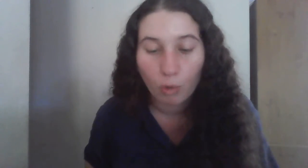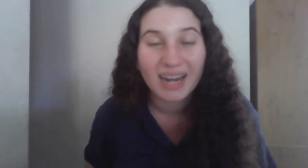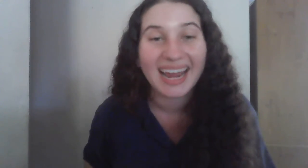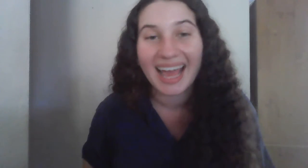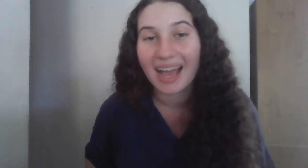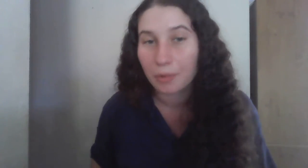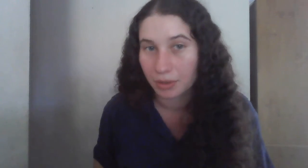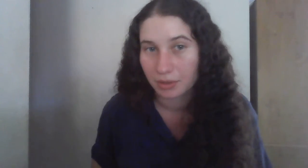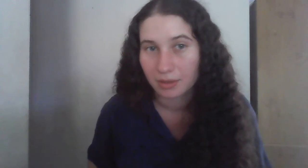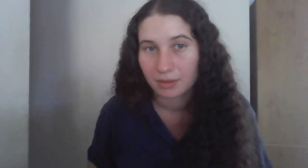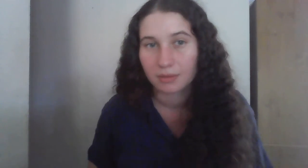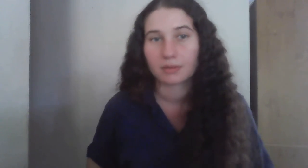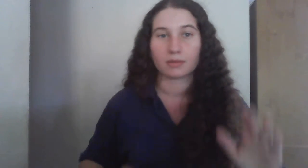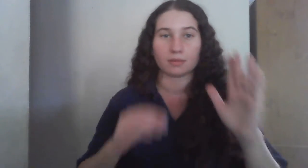1 hour.